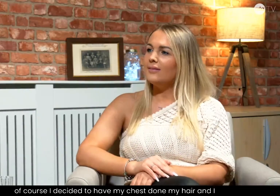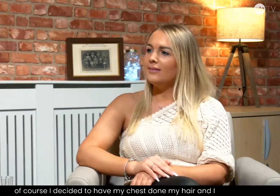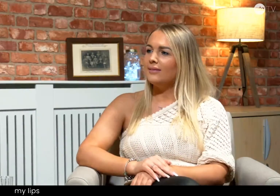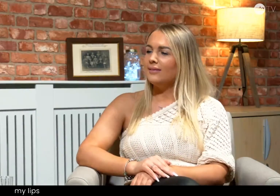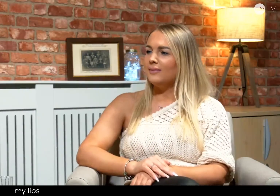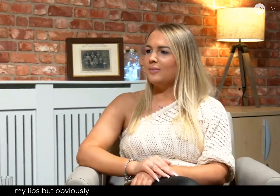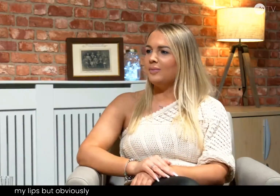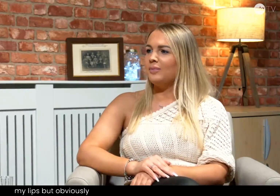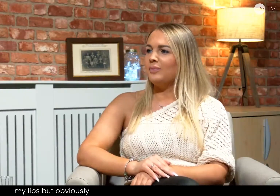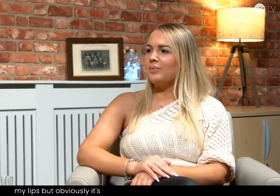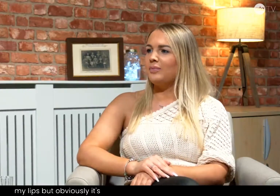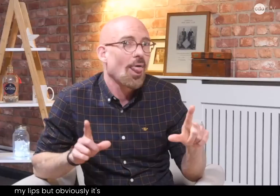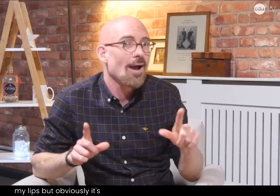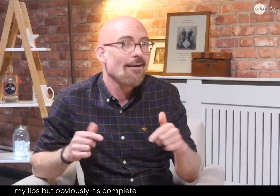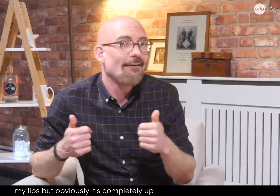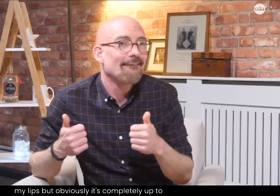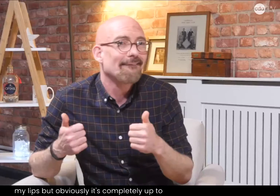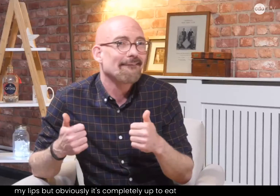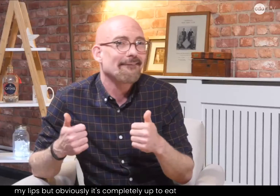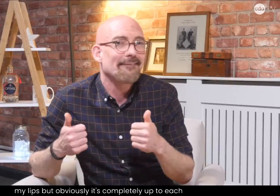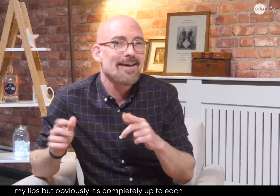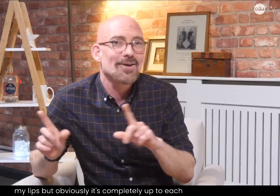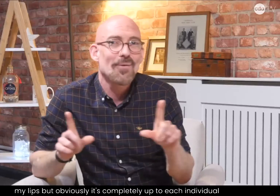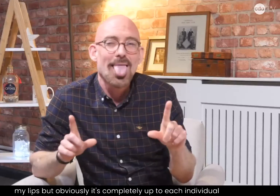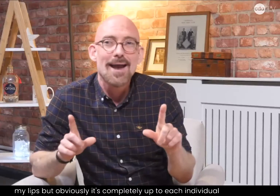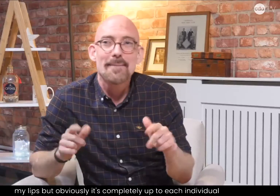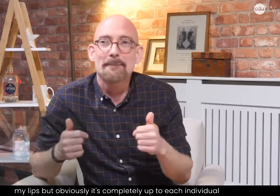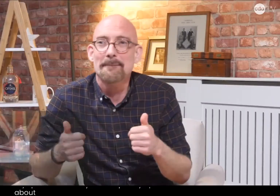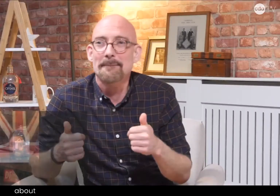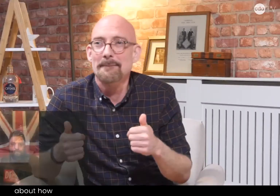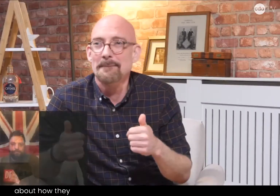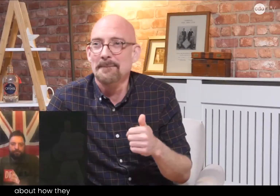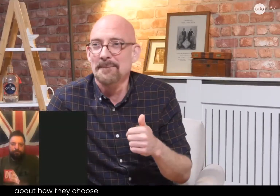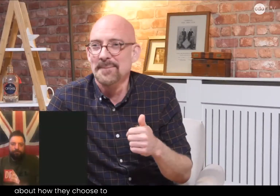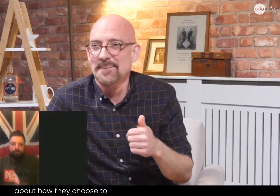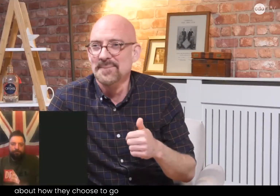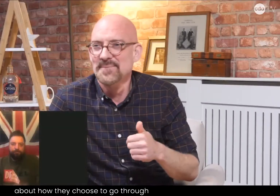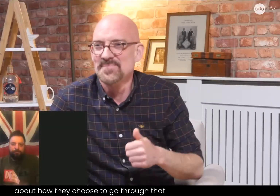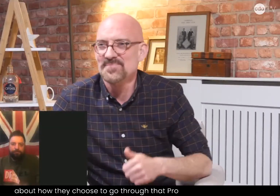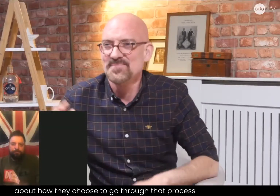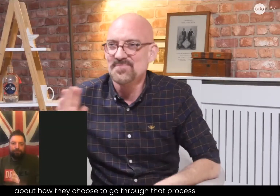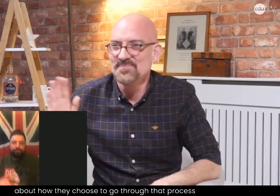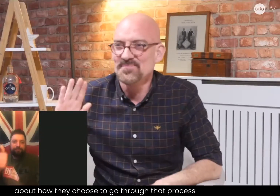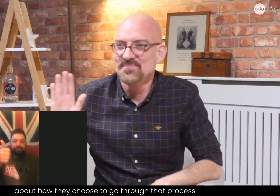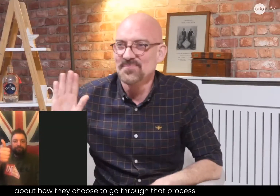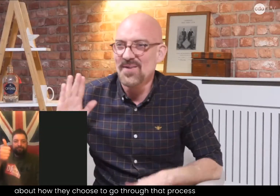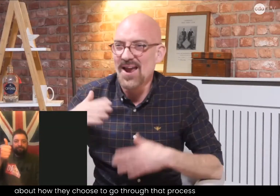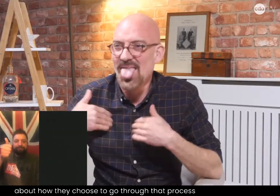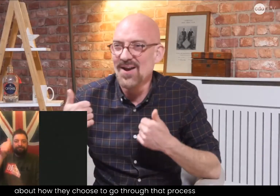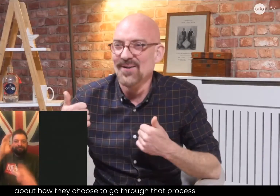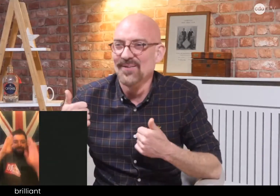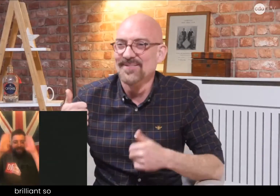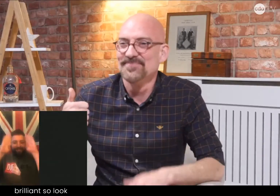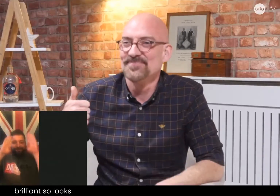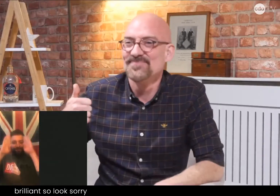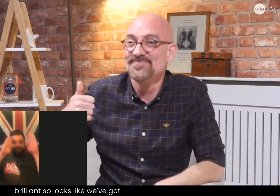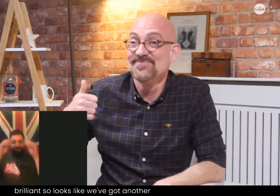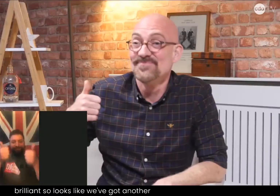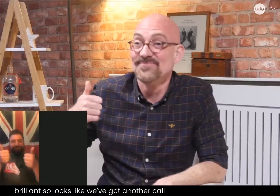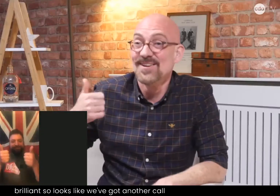up to each individual about how they choose to go through that process. Brilliant. So it looks like we've got another caller. Hello, how are